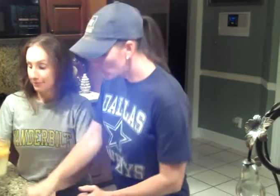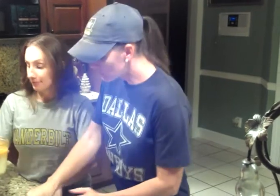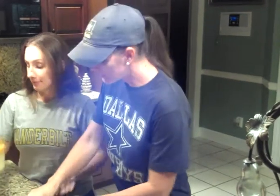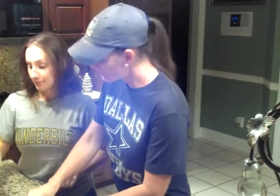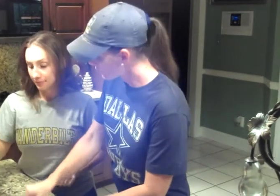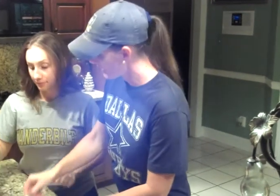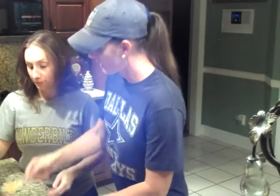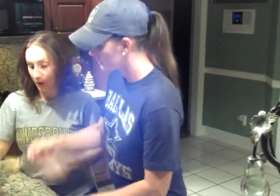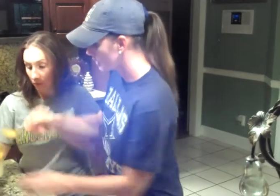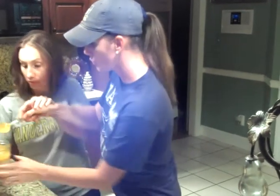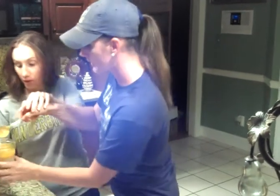going to mix it more than that. So